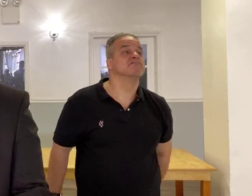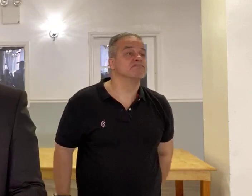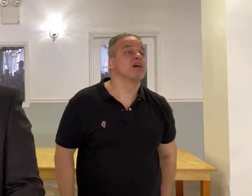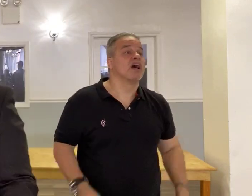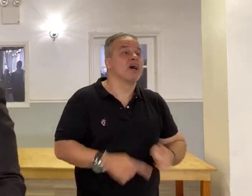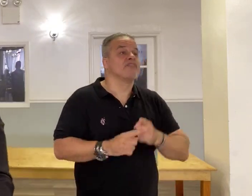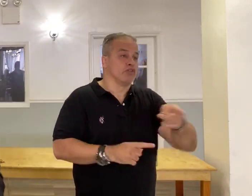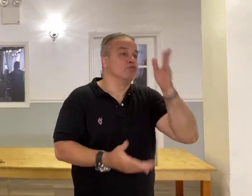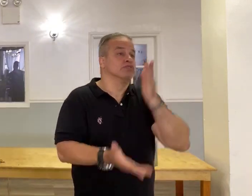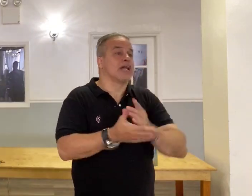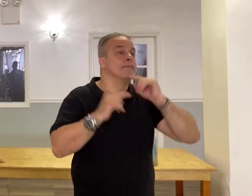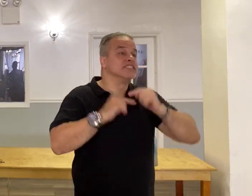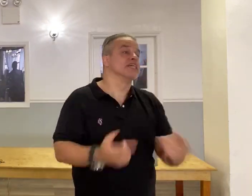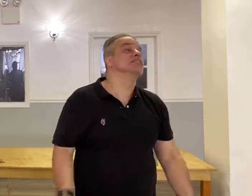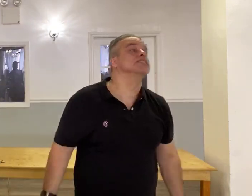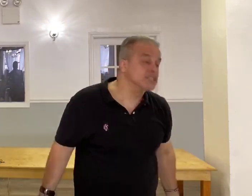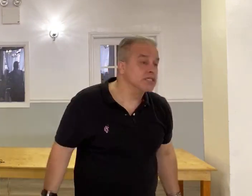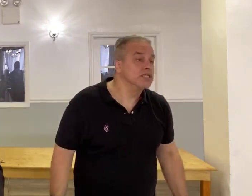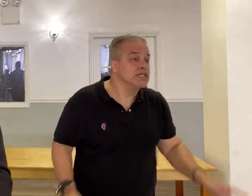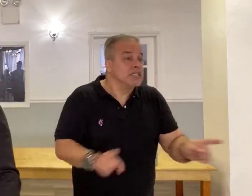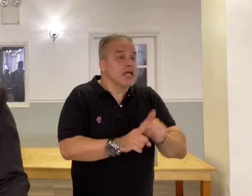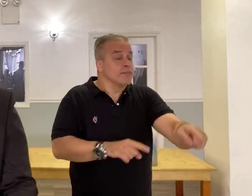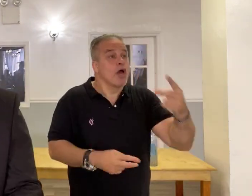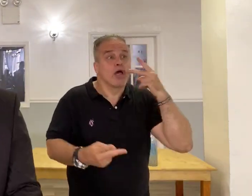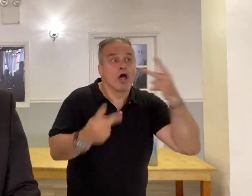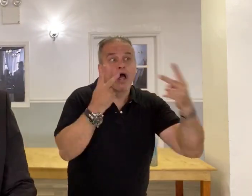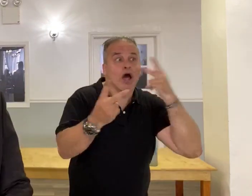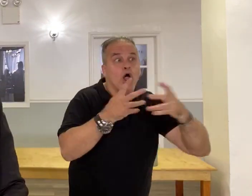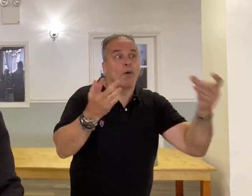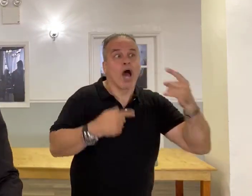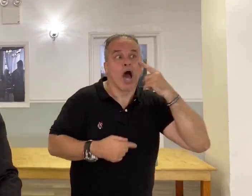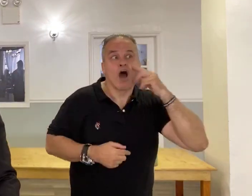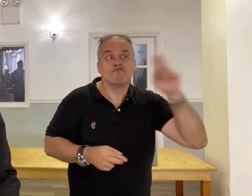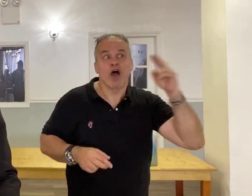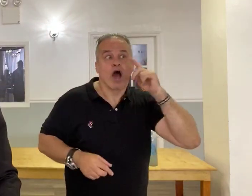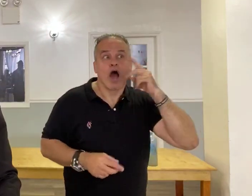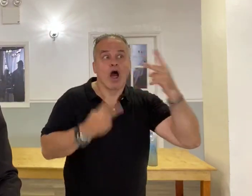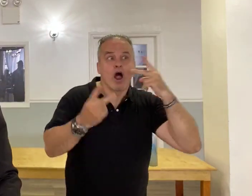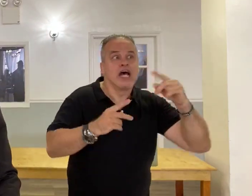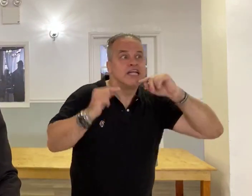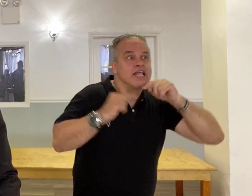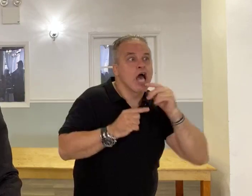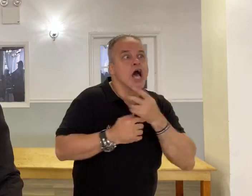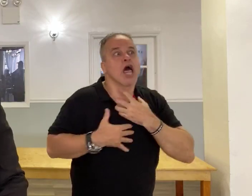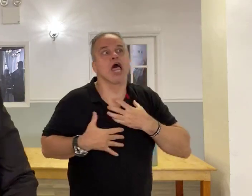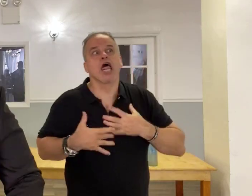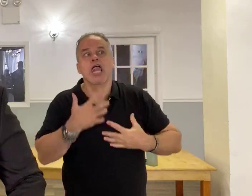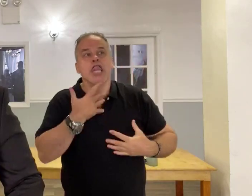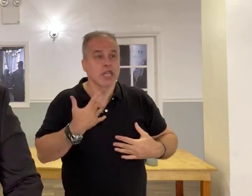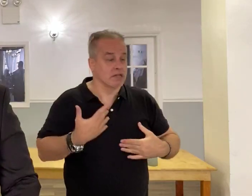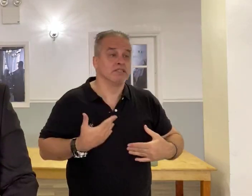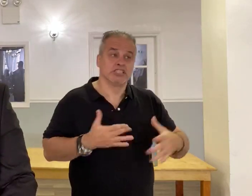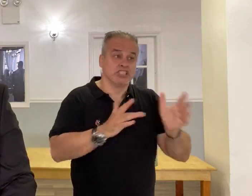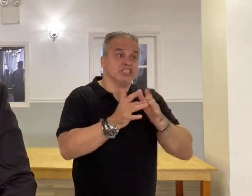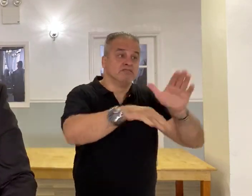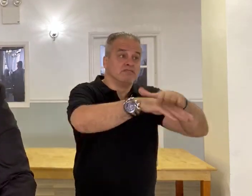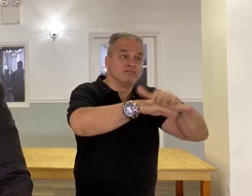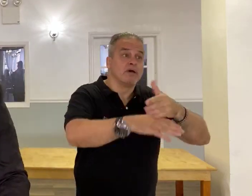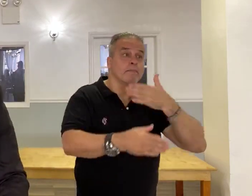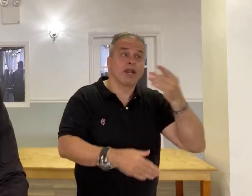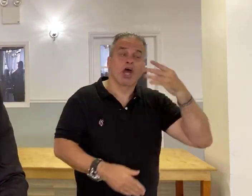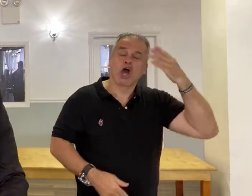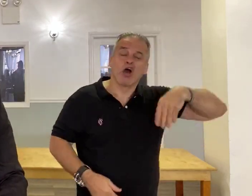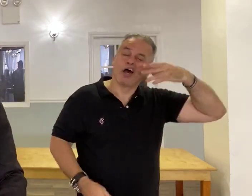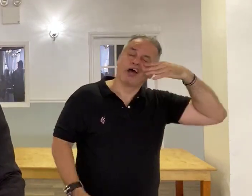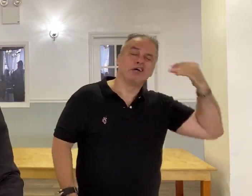told I have pretty nice handwriting. Amen? I don't know what I'll do without my right hand, my right arm. I'm not